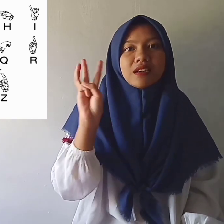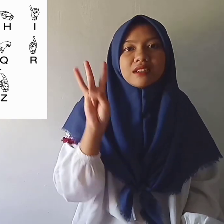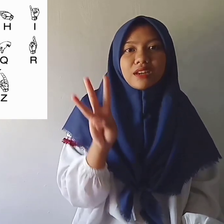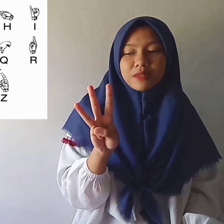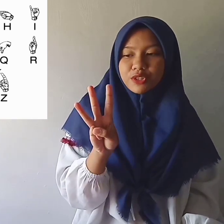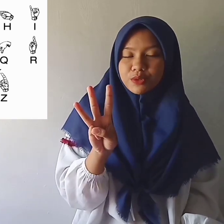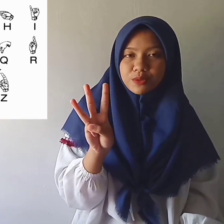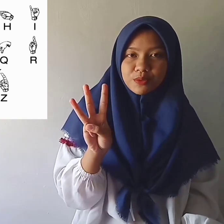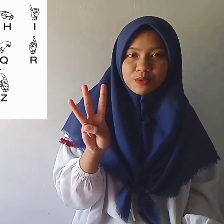W,